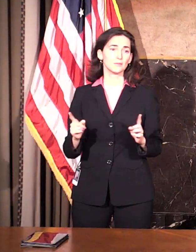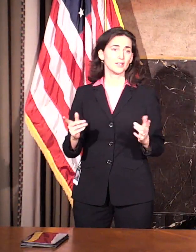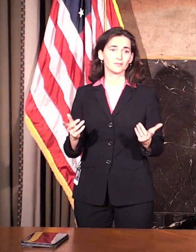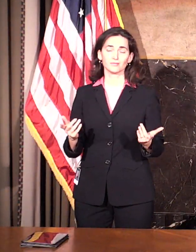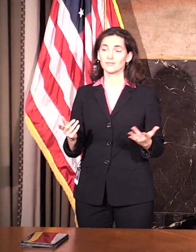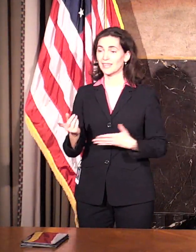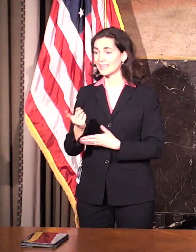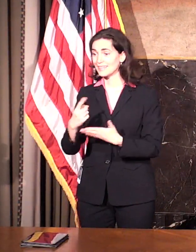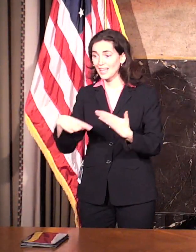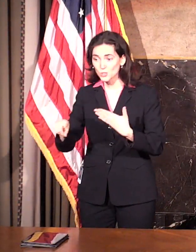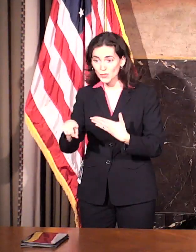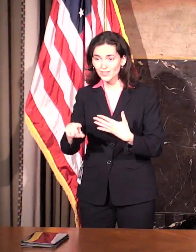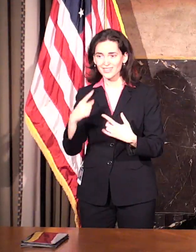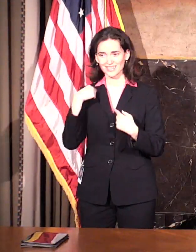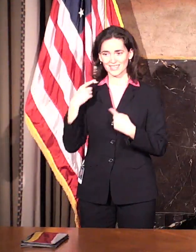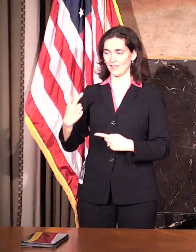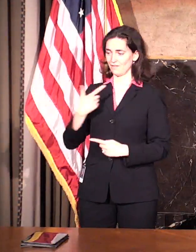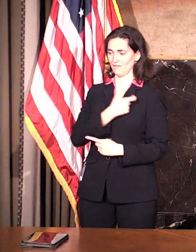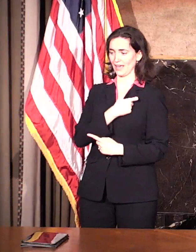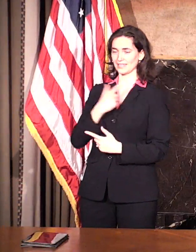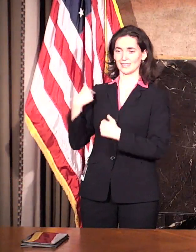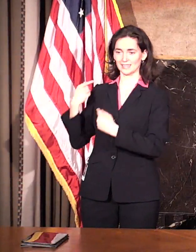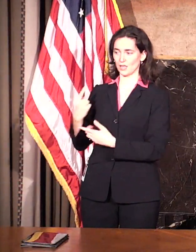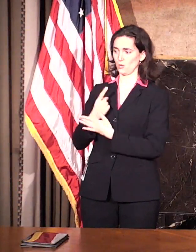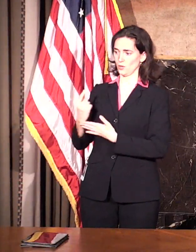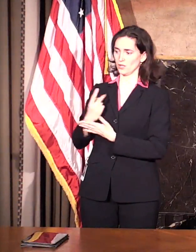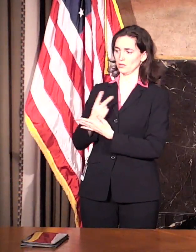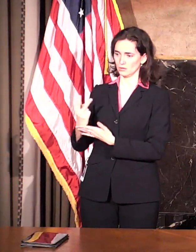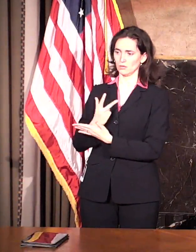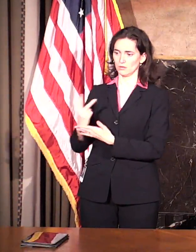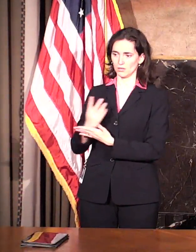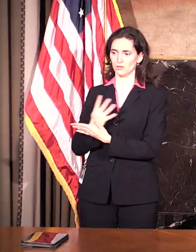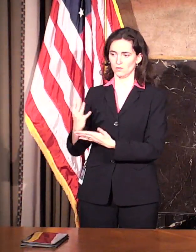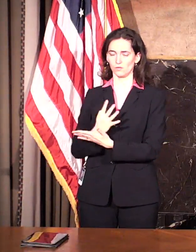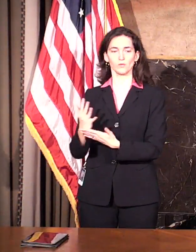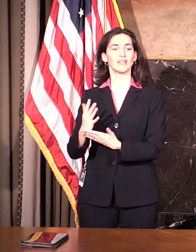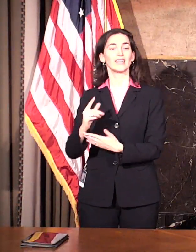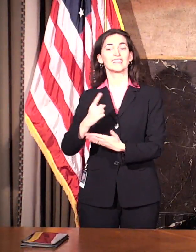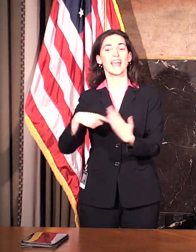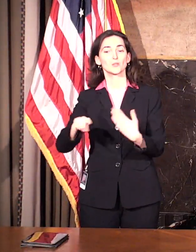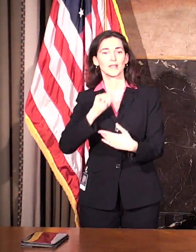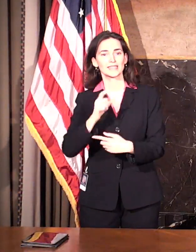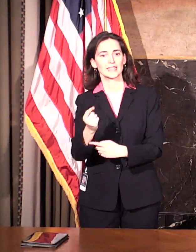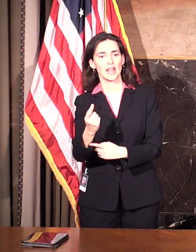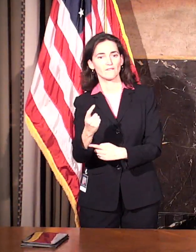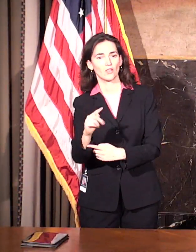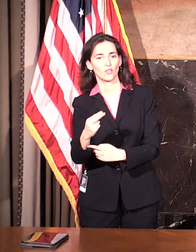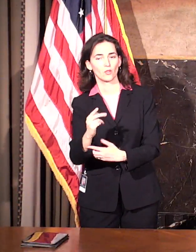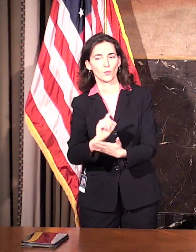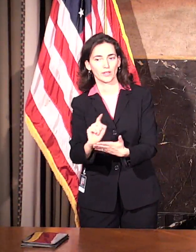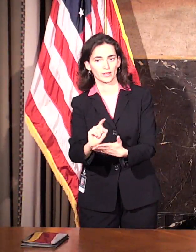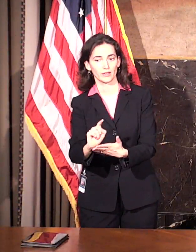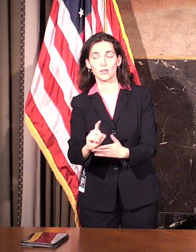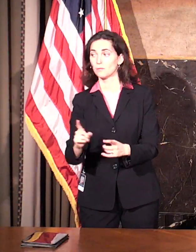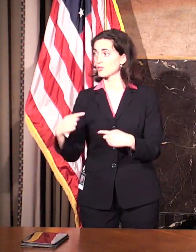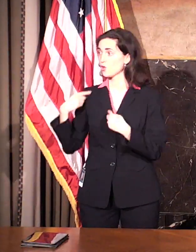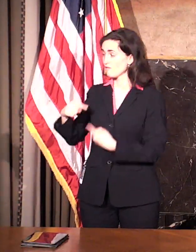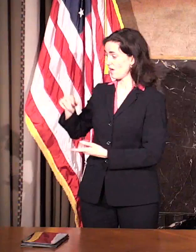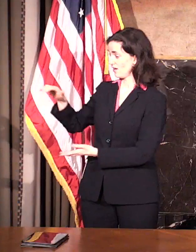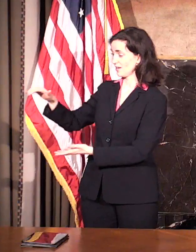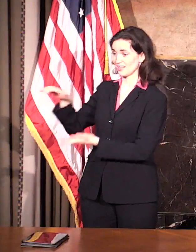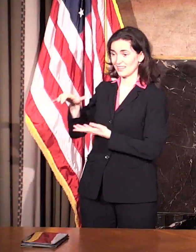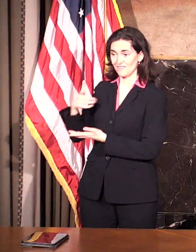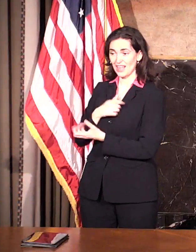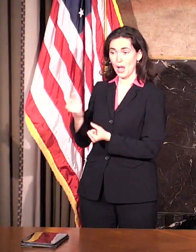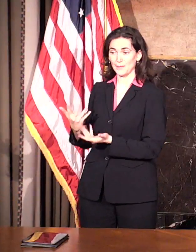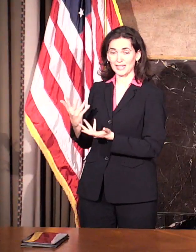next week is week 11. We just haven't been at this long enough with enough doses to work our way through the priority